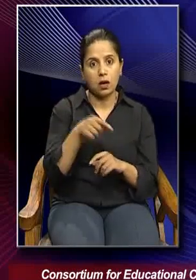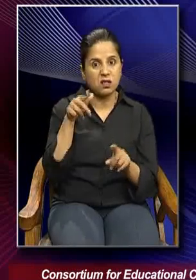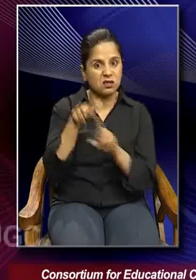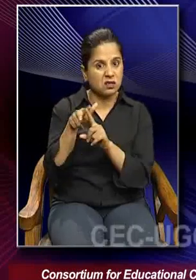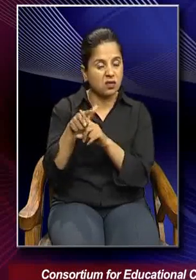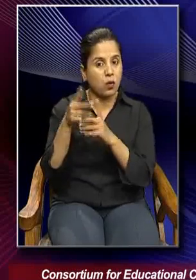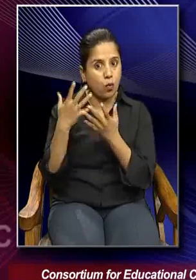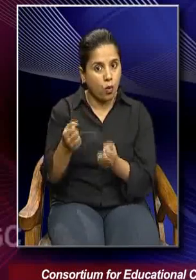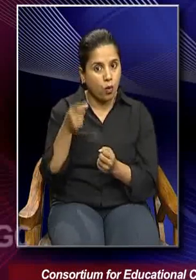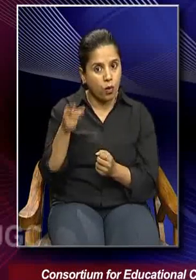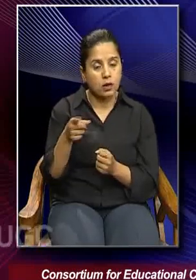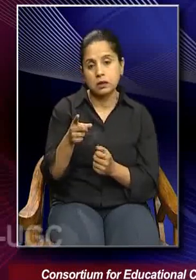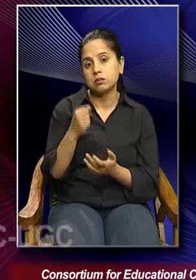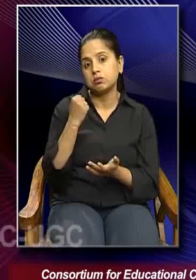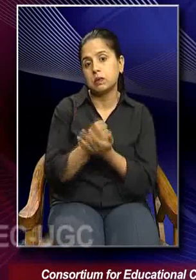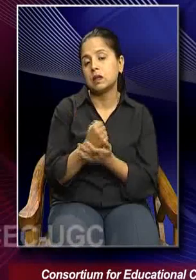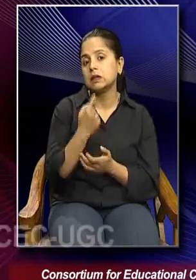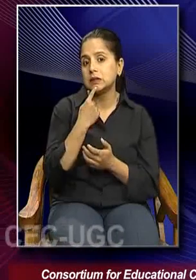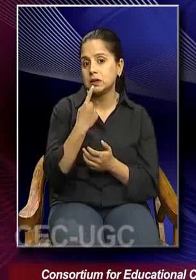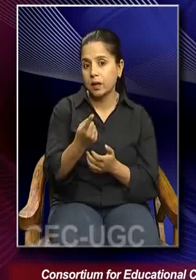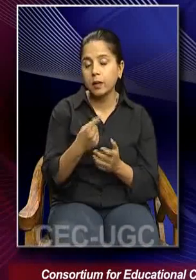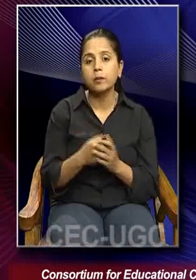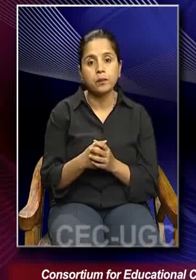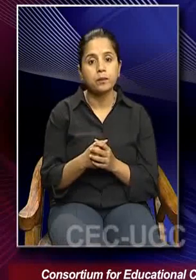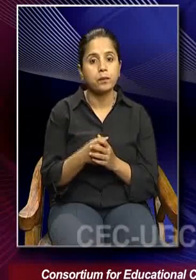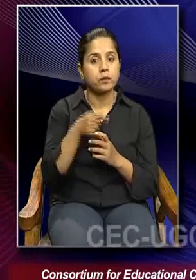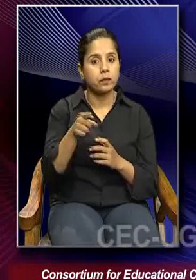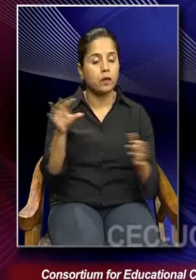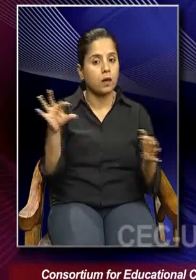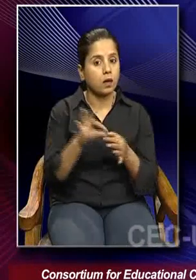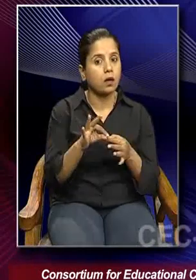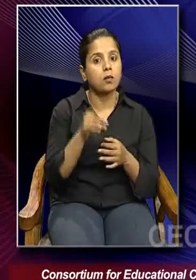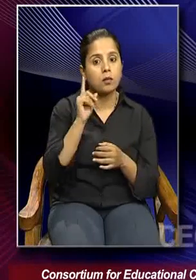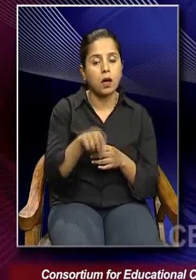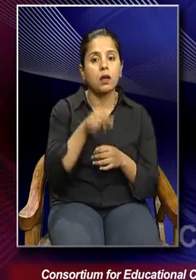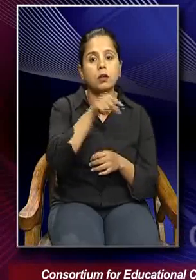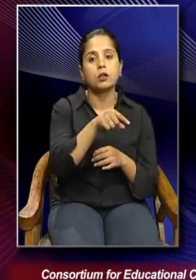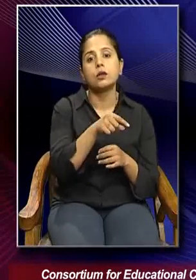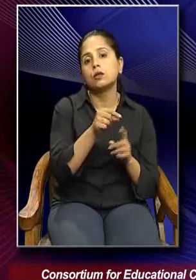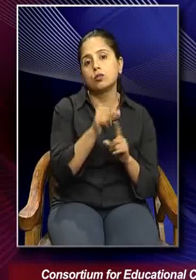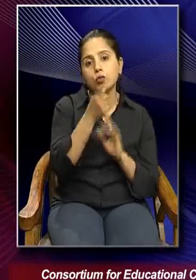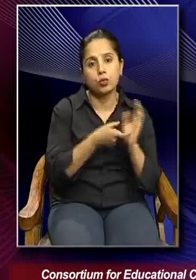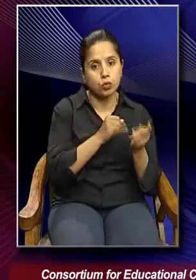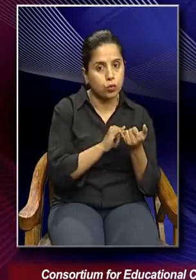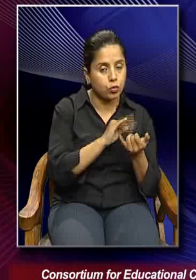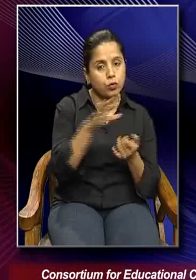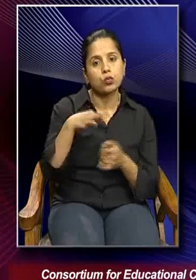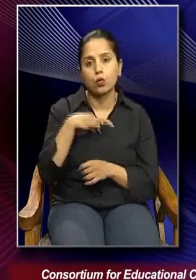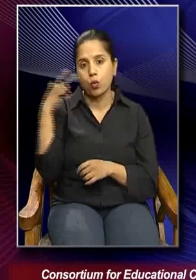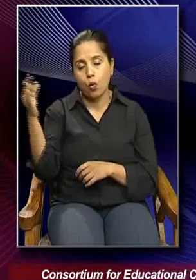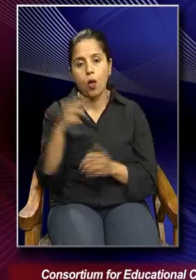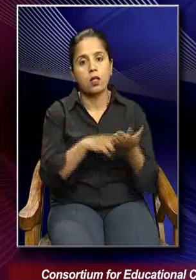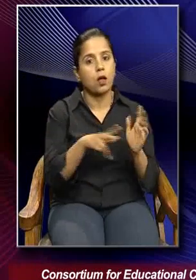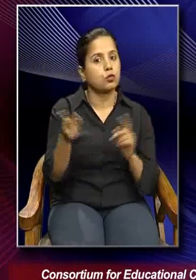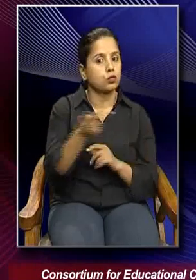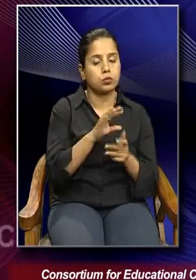disturbed, there has to be a contact between the Purush and the Prakriti. Only